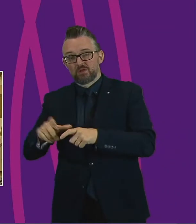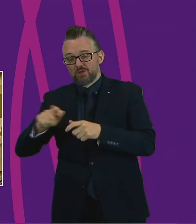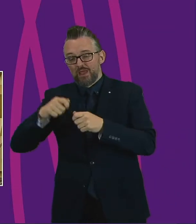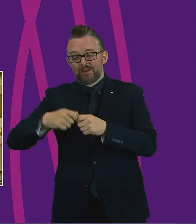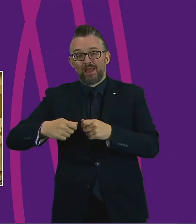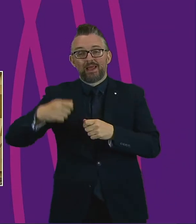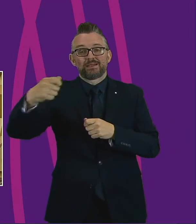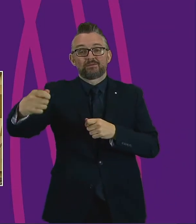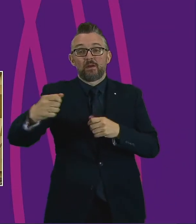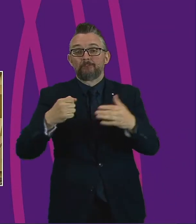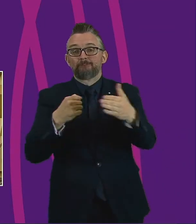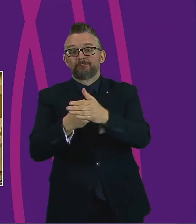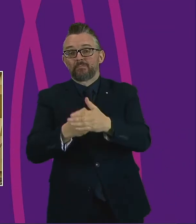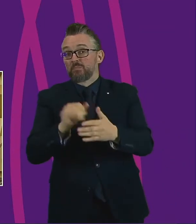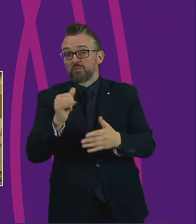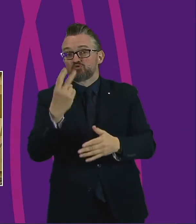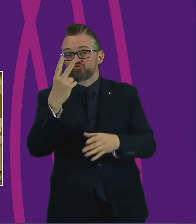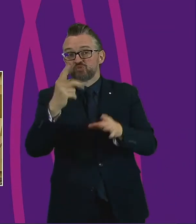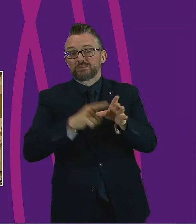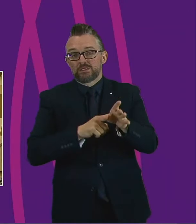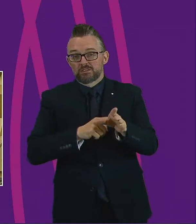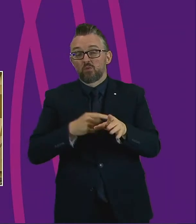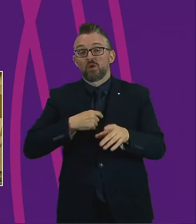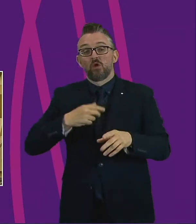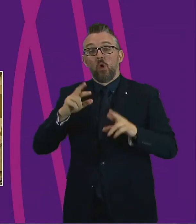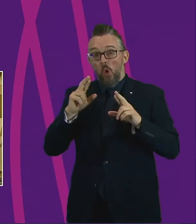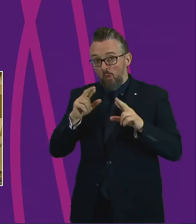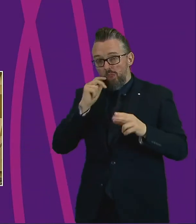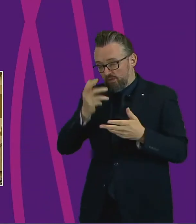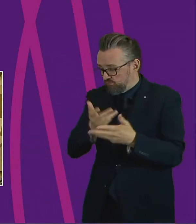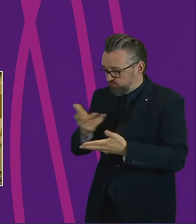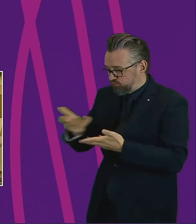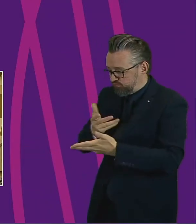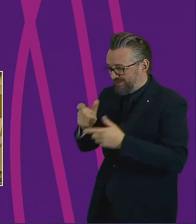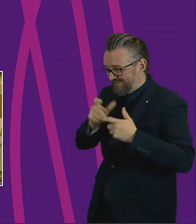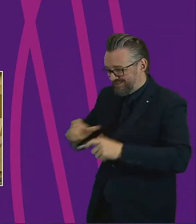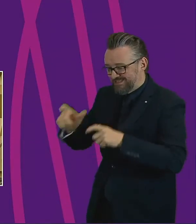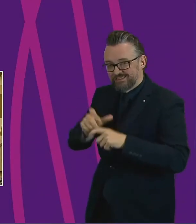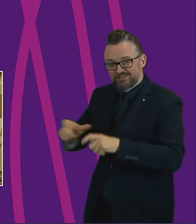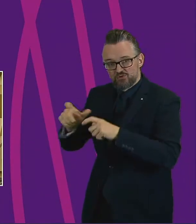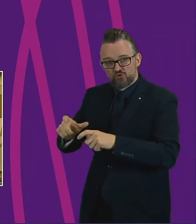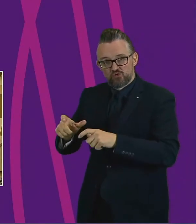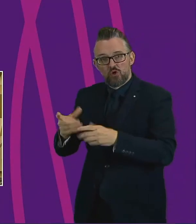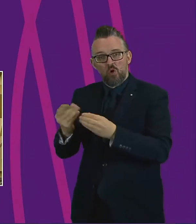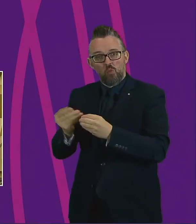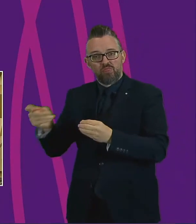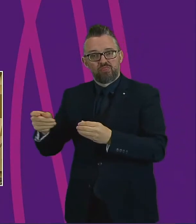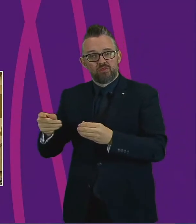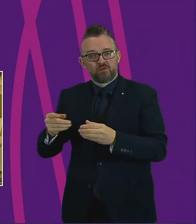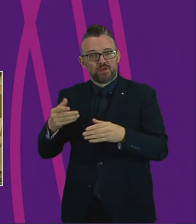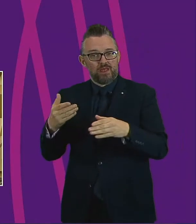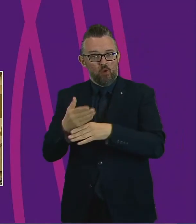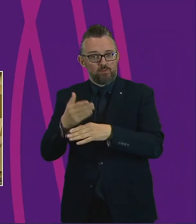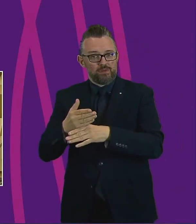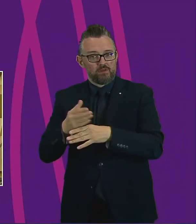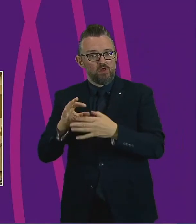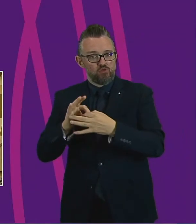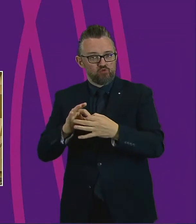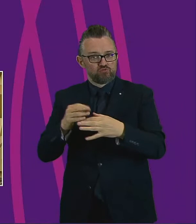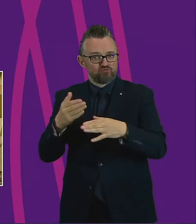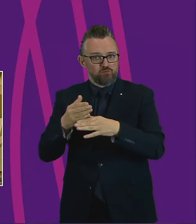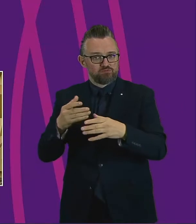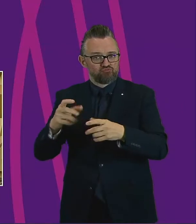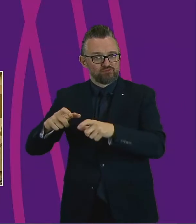of up to 2 years. So we will continue to have hopefully constructive discussions around that as jointly we support the economy through the